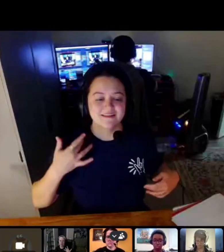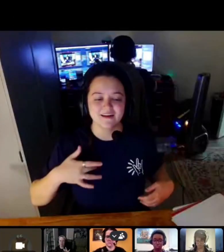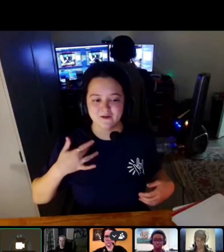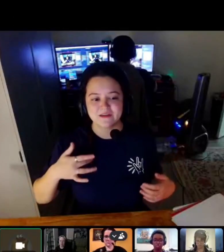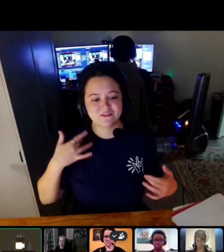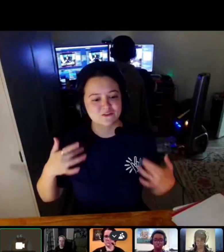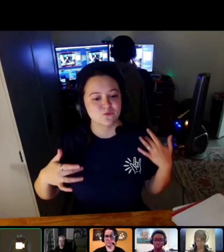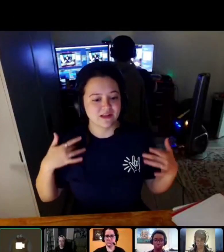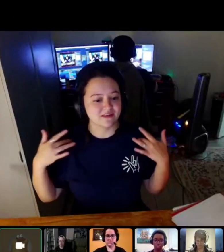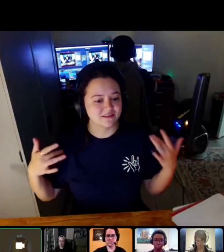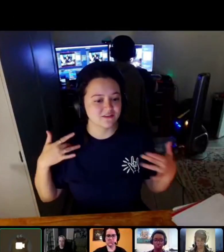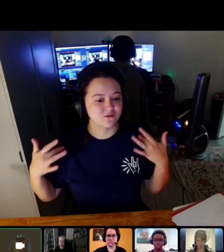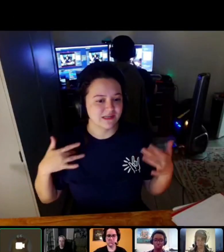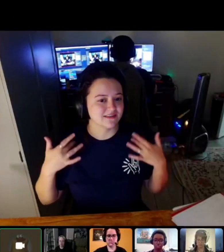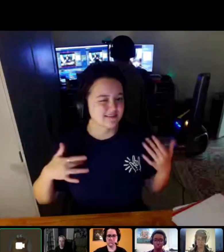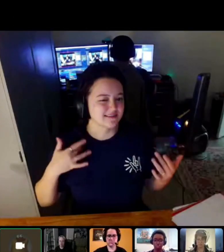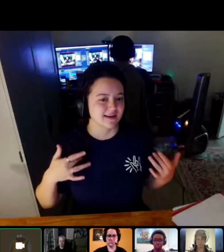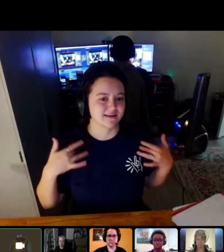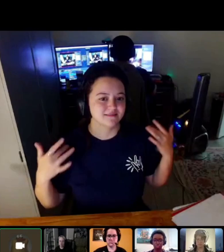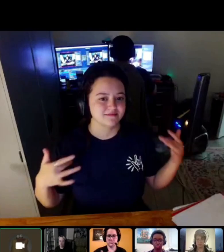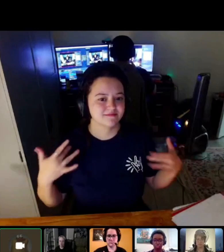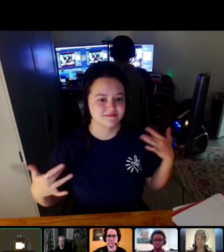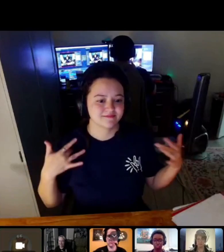There you go. Make sure it's one hand because two hands is excited.